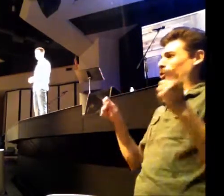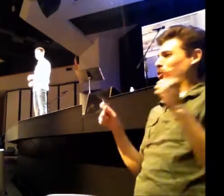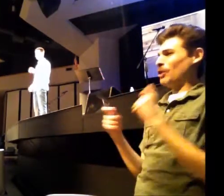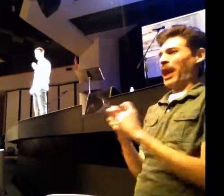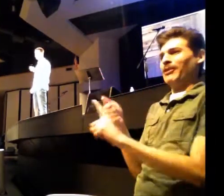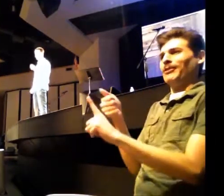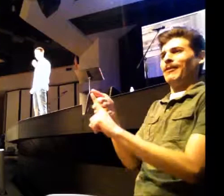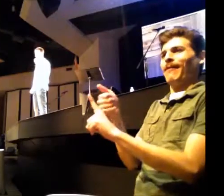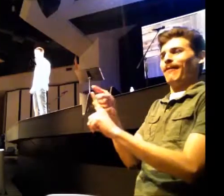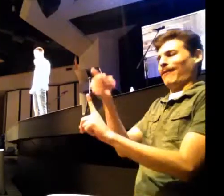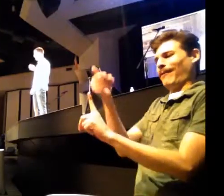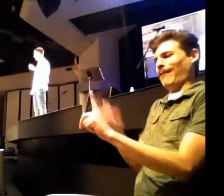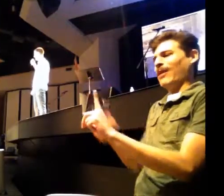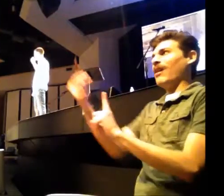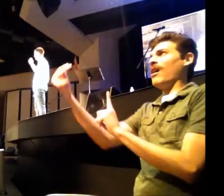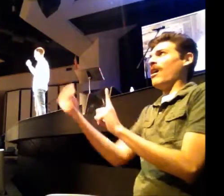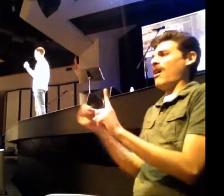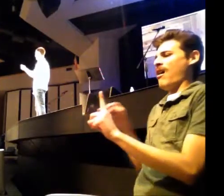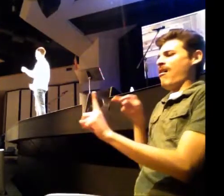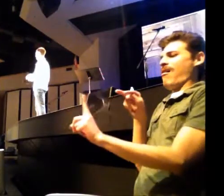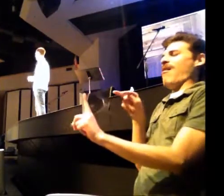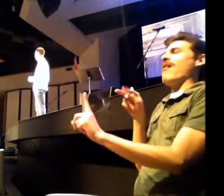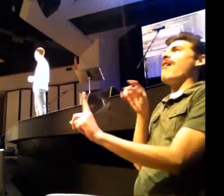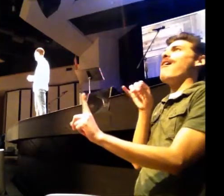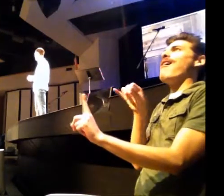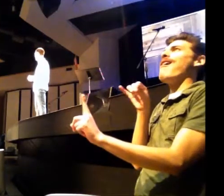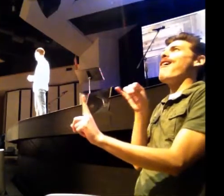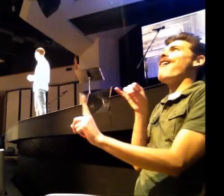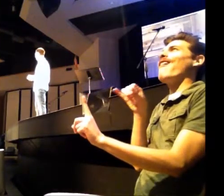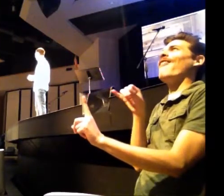perspective will change your very life.